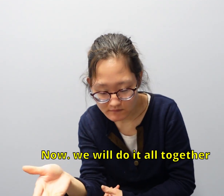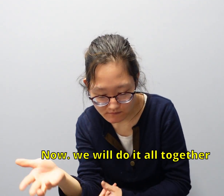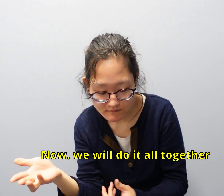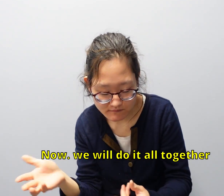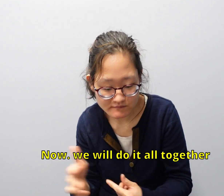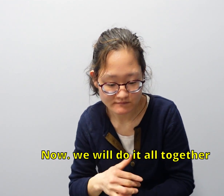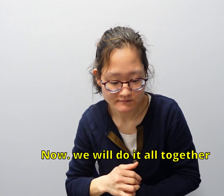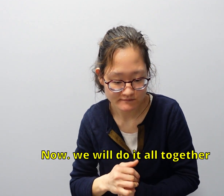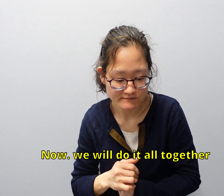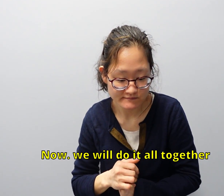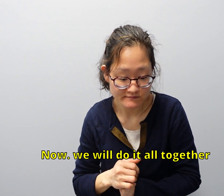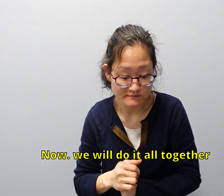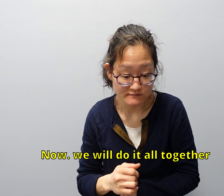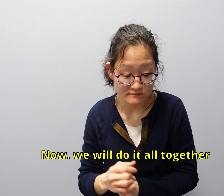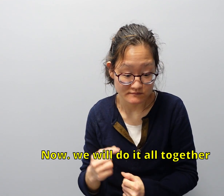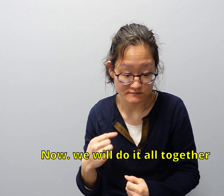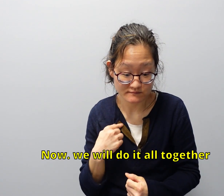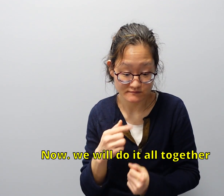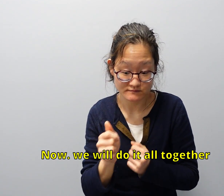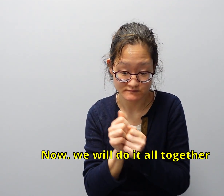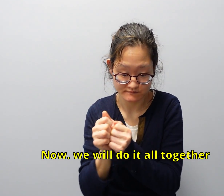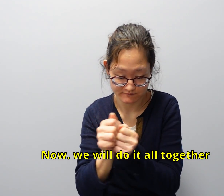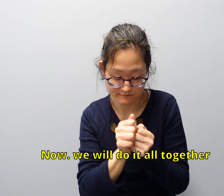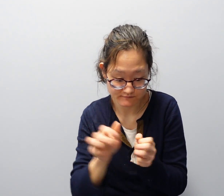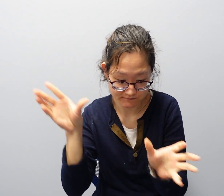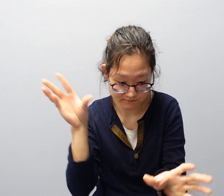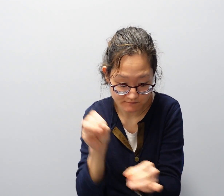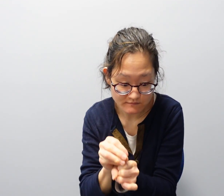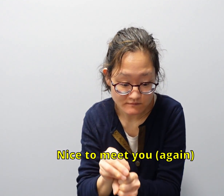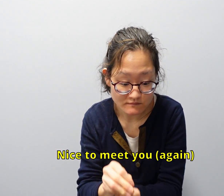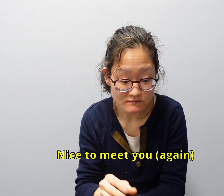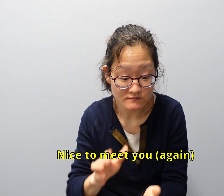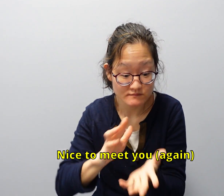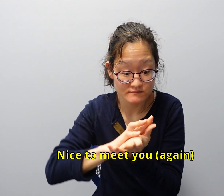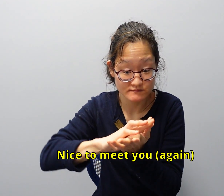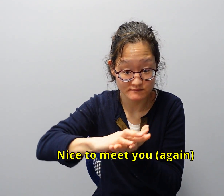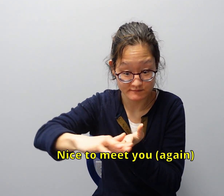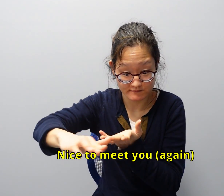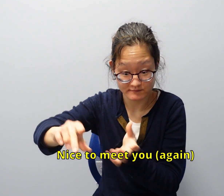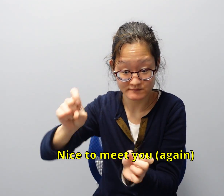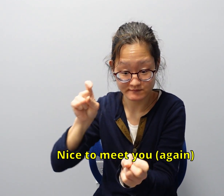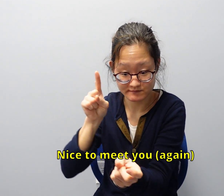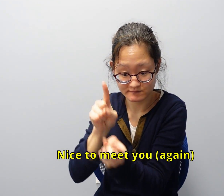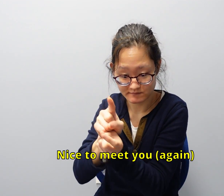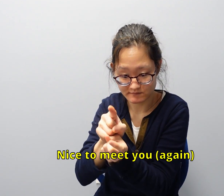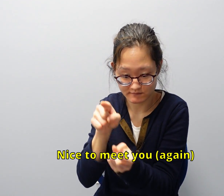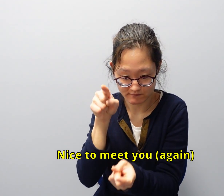Now, we will do it all together. Nice to meet you.